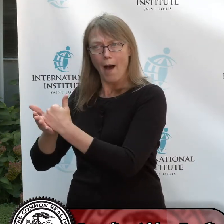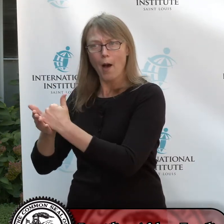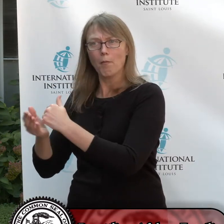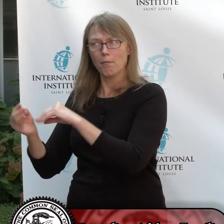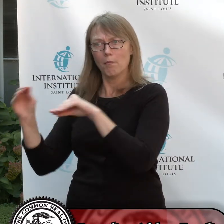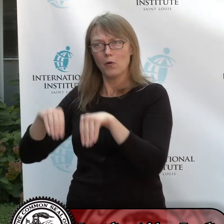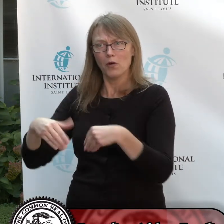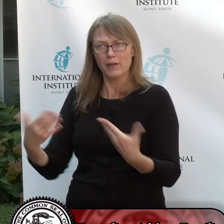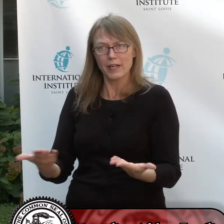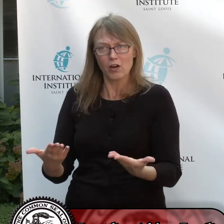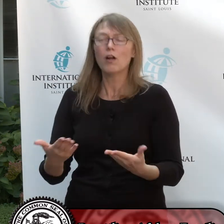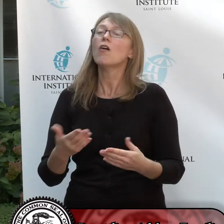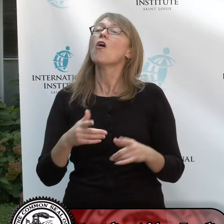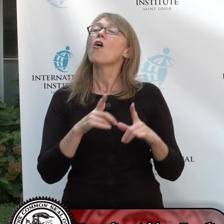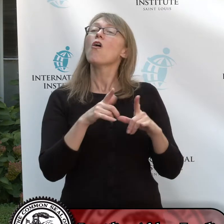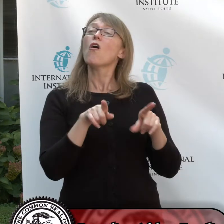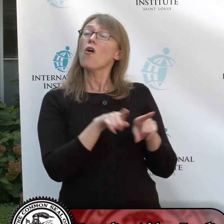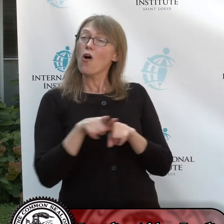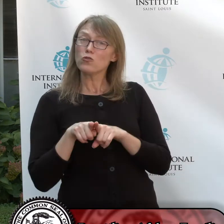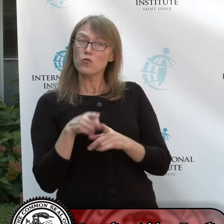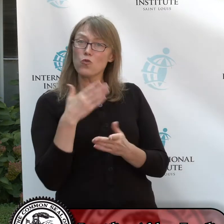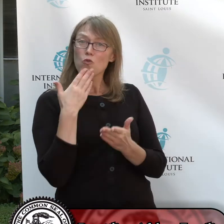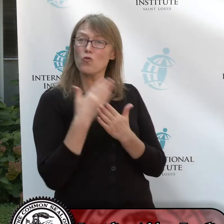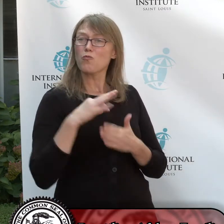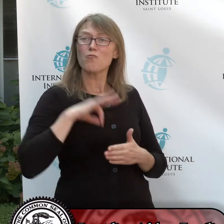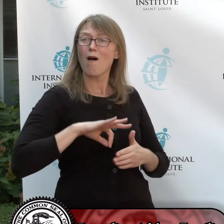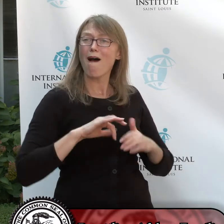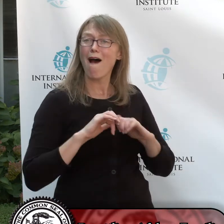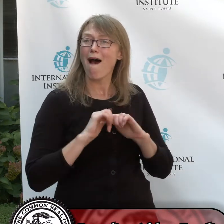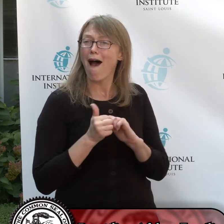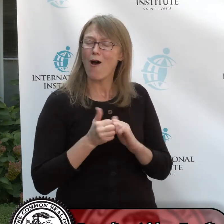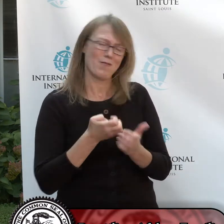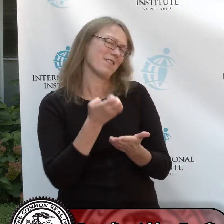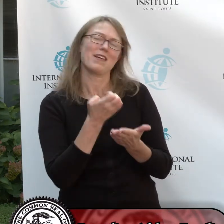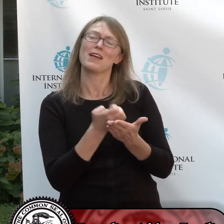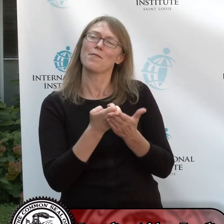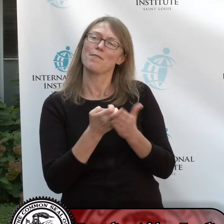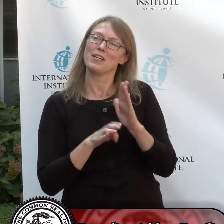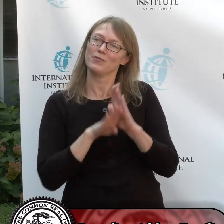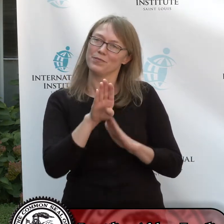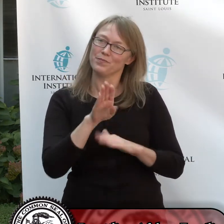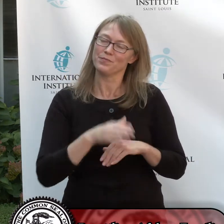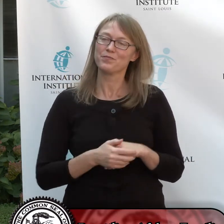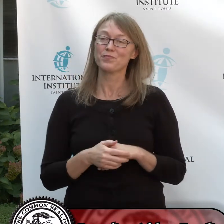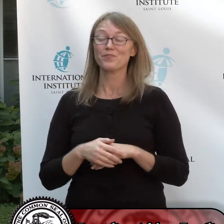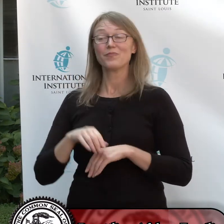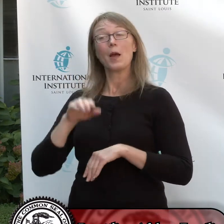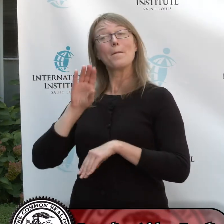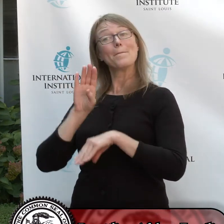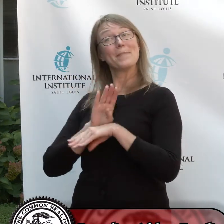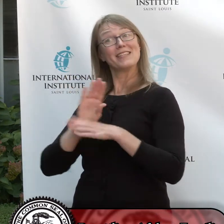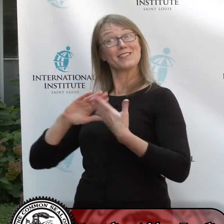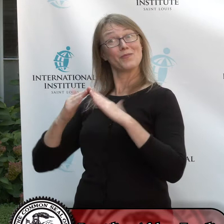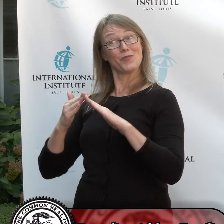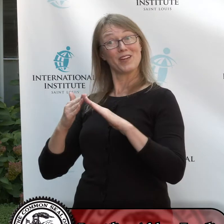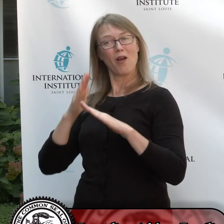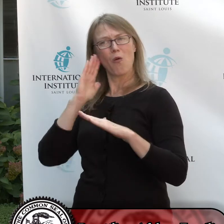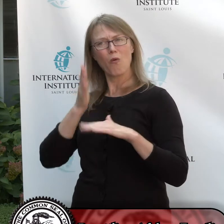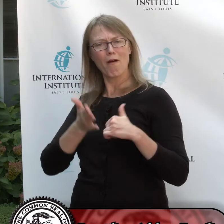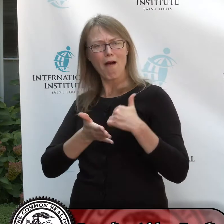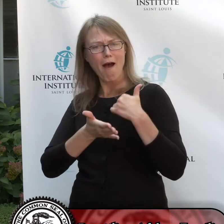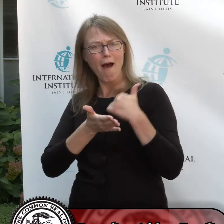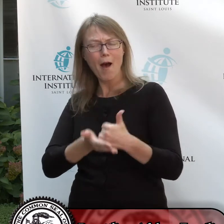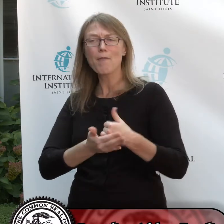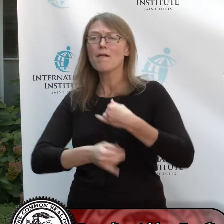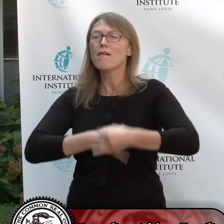job openings right now. The business community will be working with the International Institute to help assess, train, and